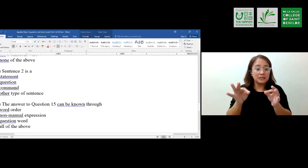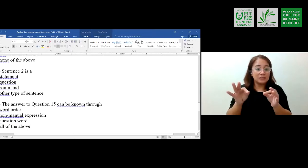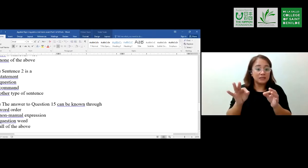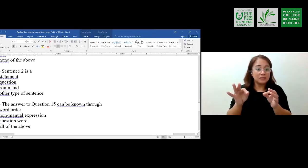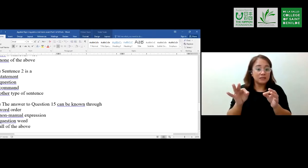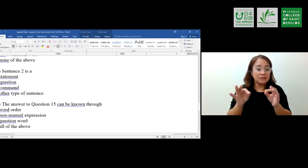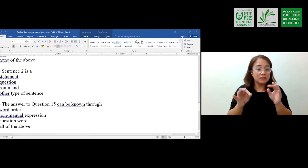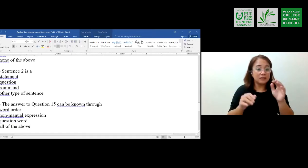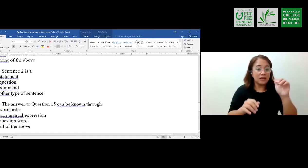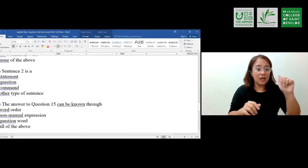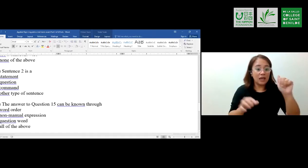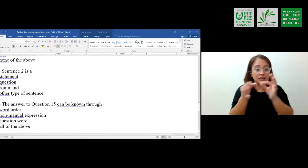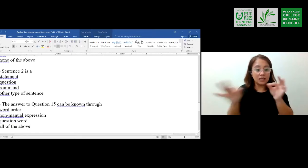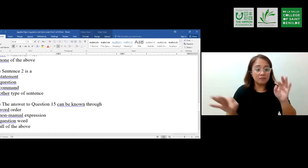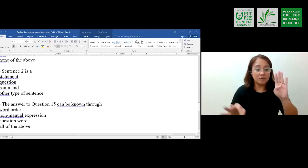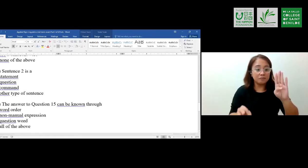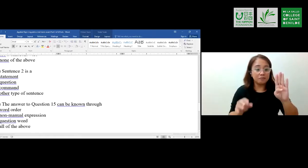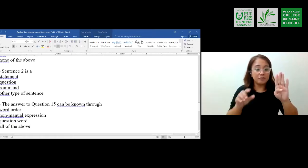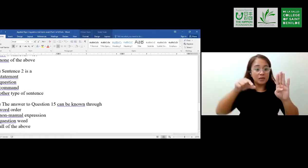command, D, other type of sentence.